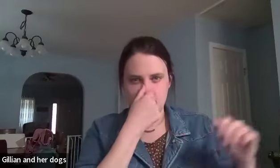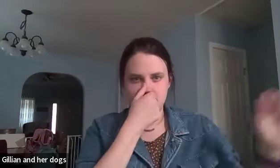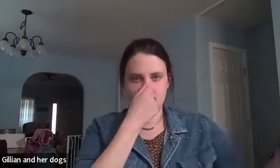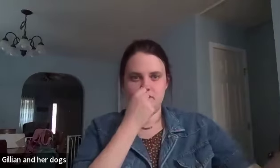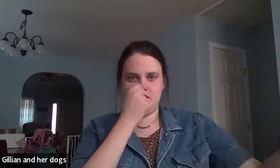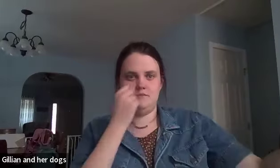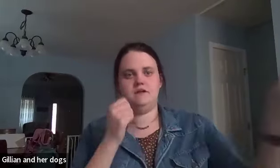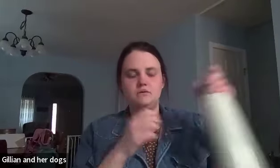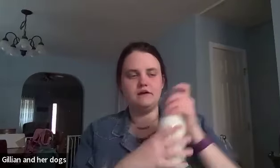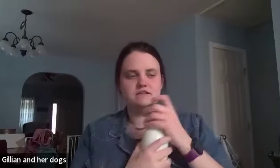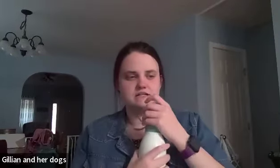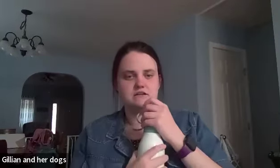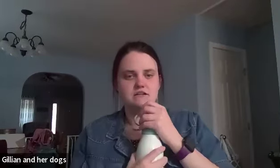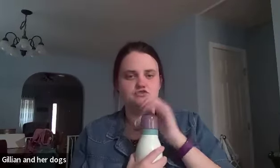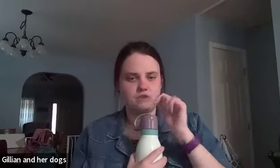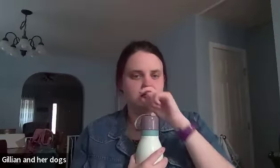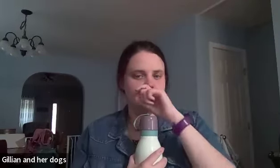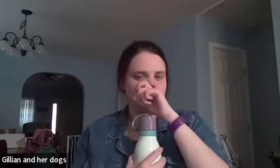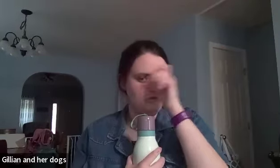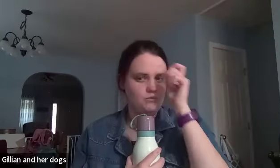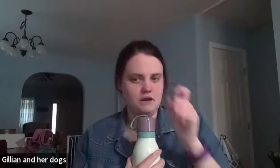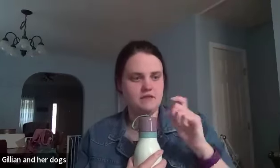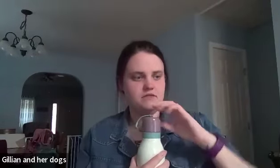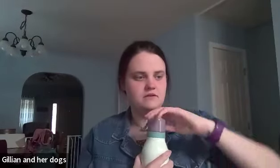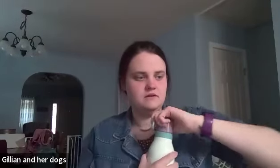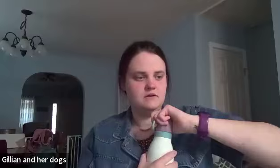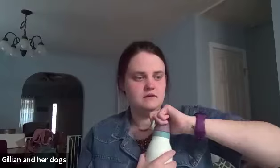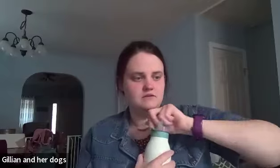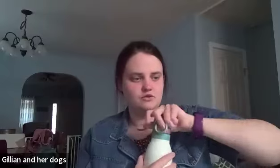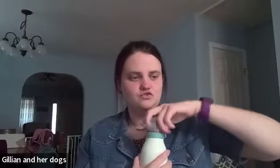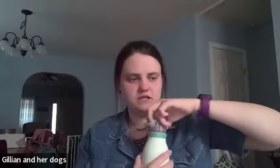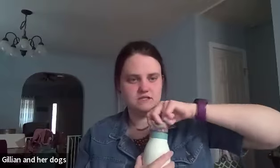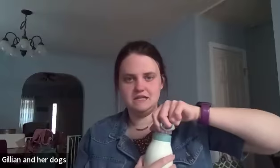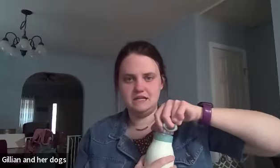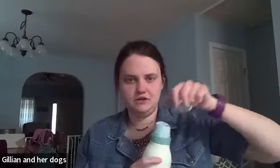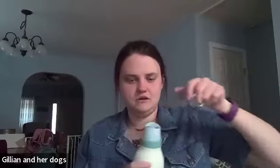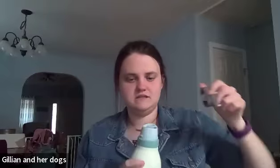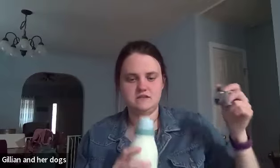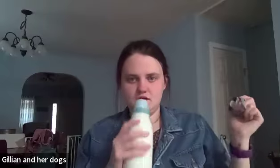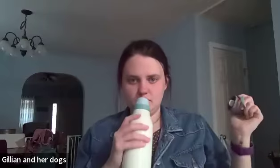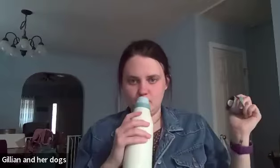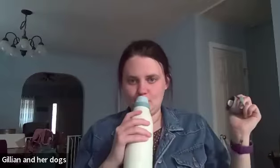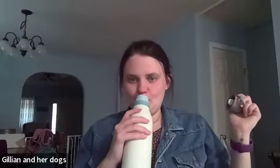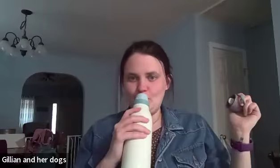have? They don't have to necessarily directly relate with those phrases. Anything you guys can think of.